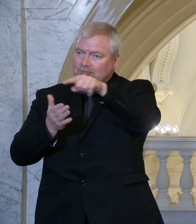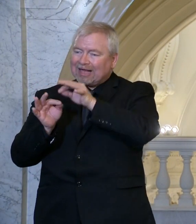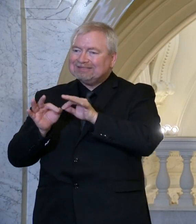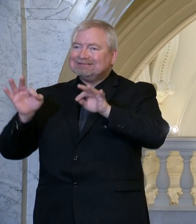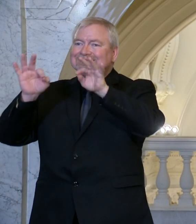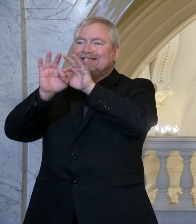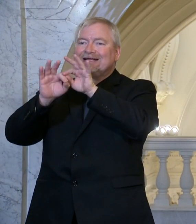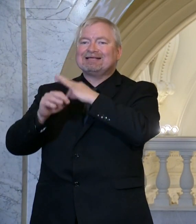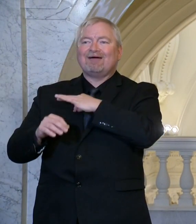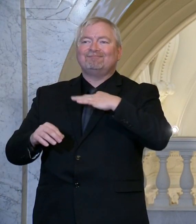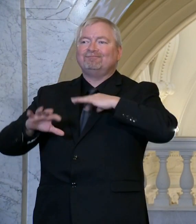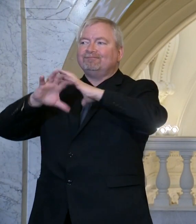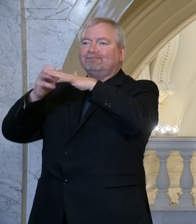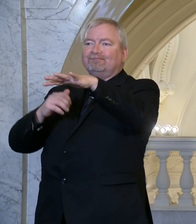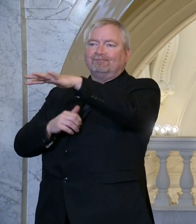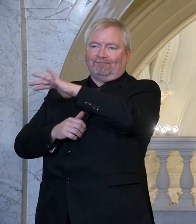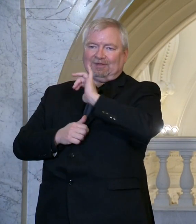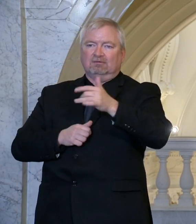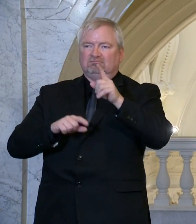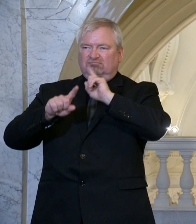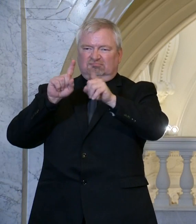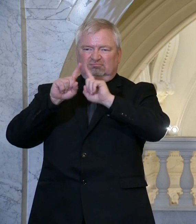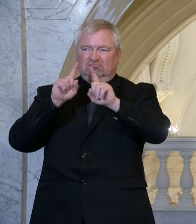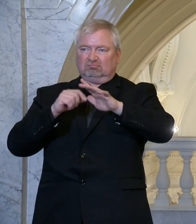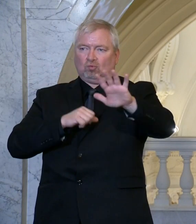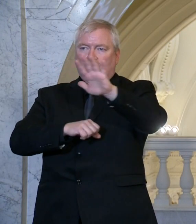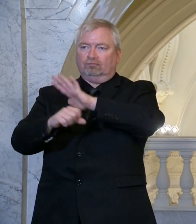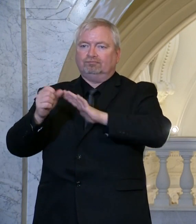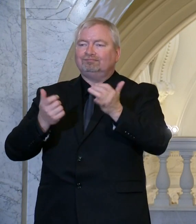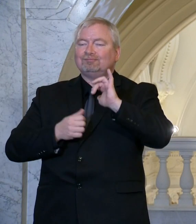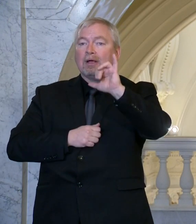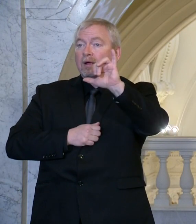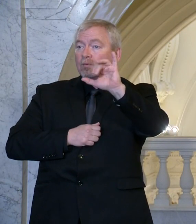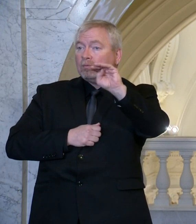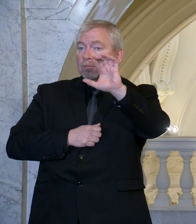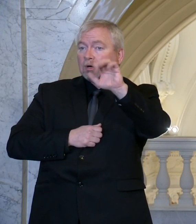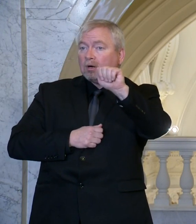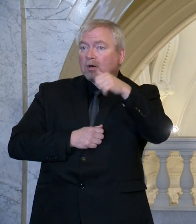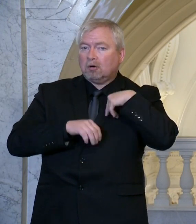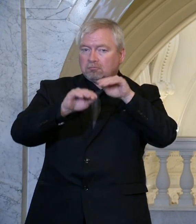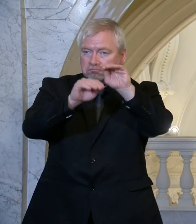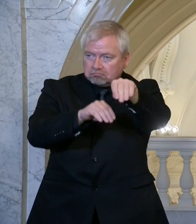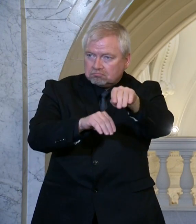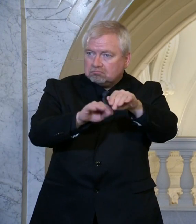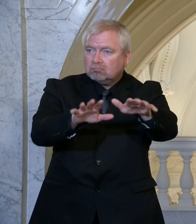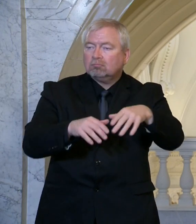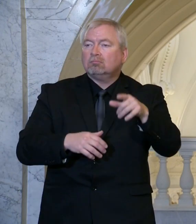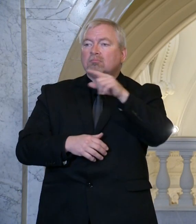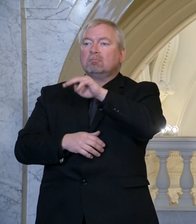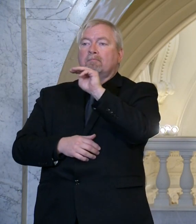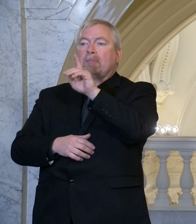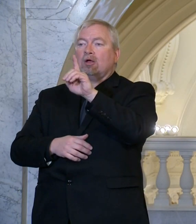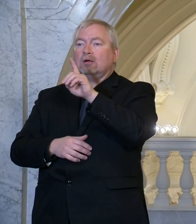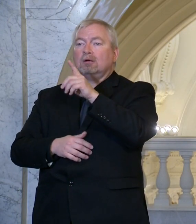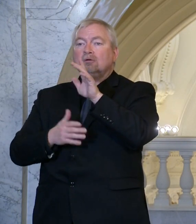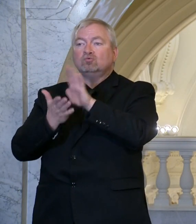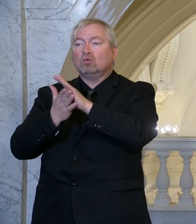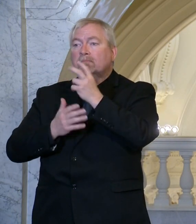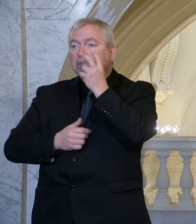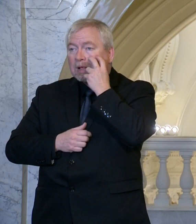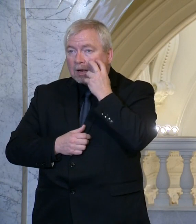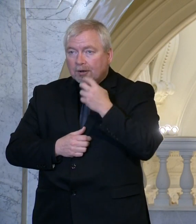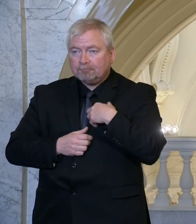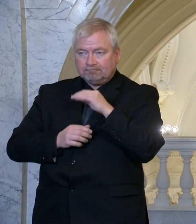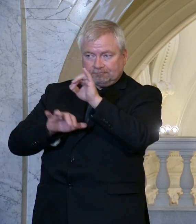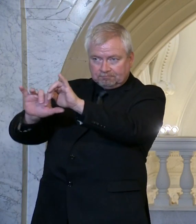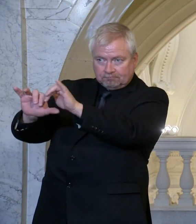the YMCAs, the Maryland School for the Blind, public libraries, parks and recreation facilities, and boys and